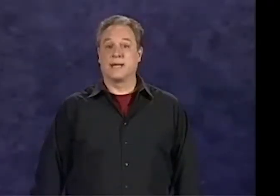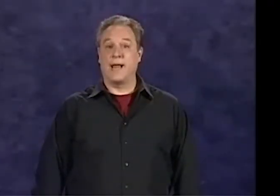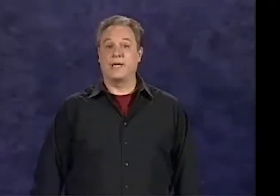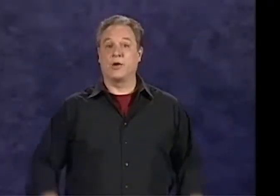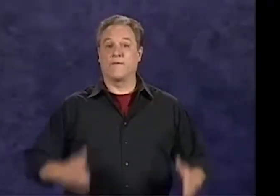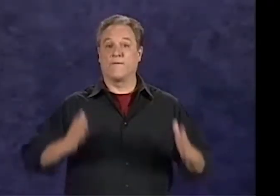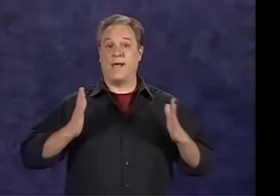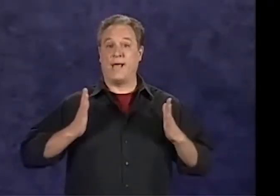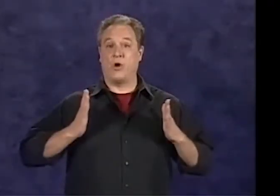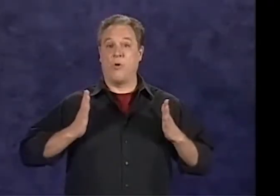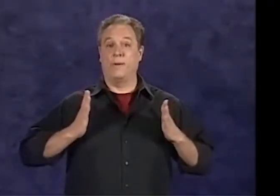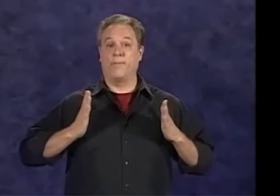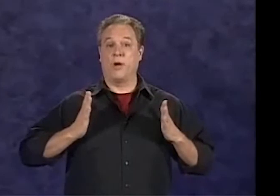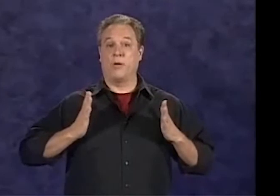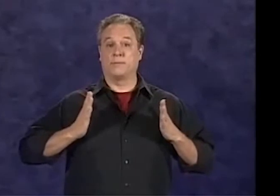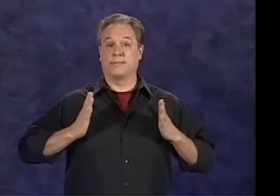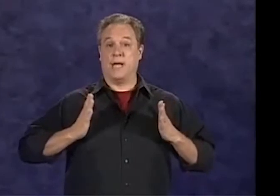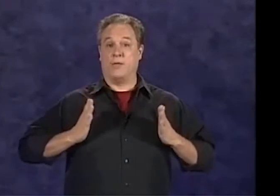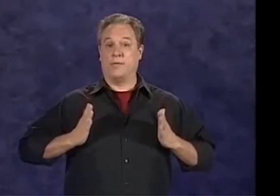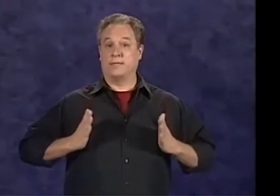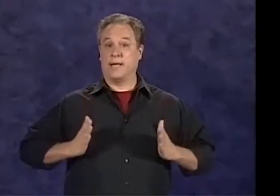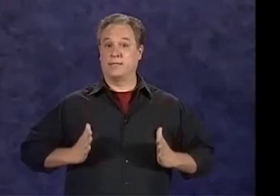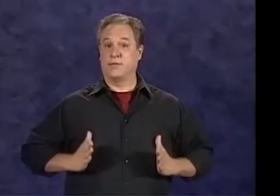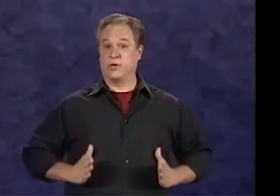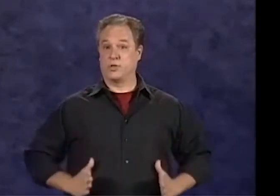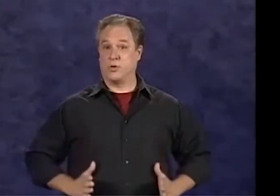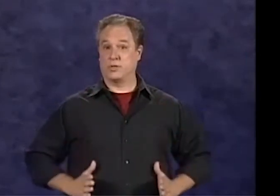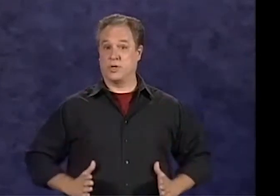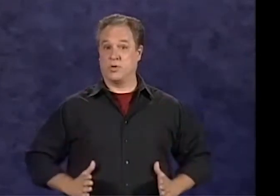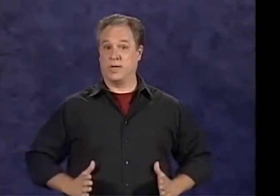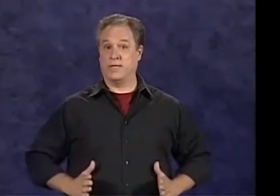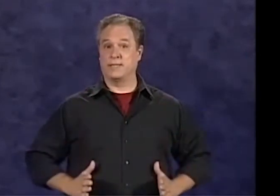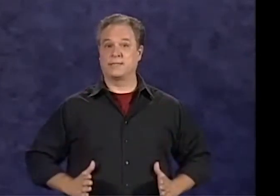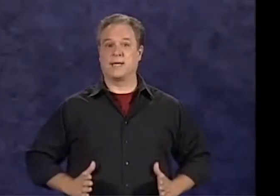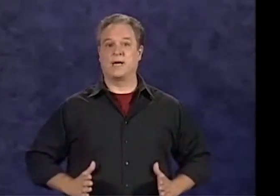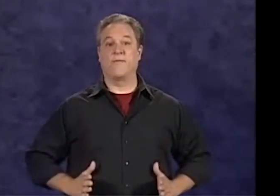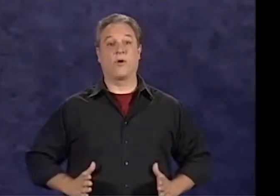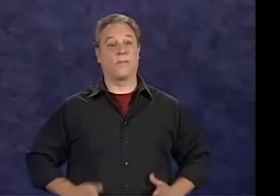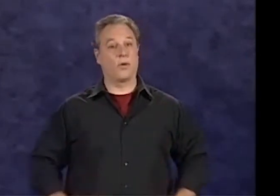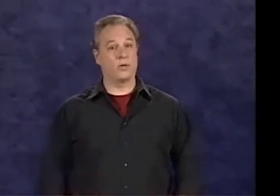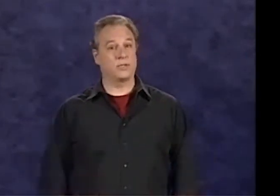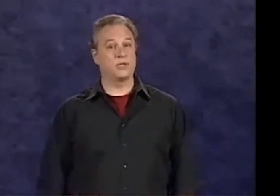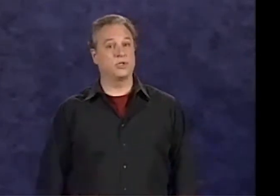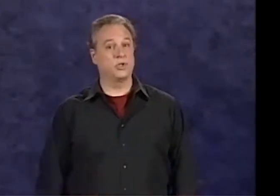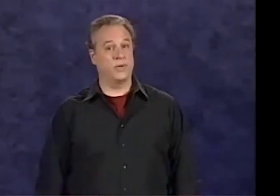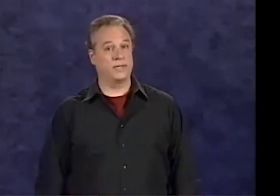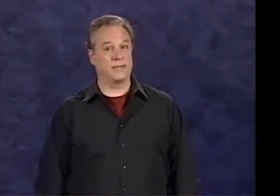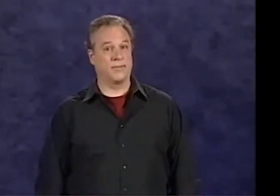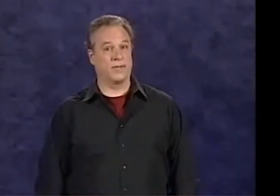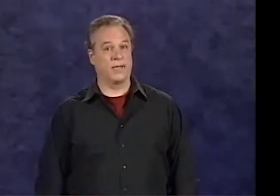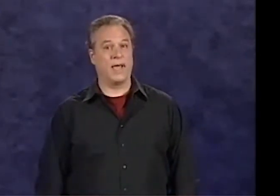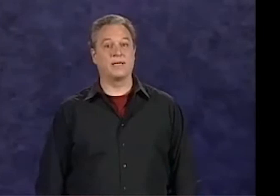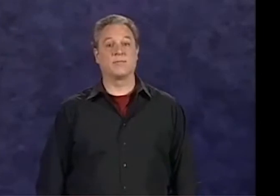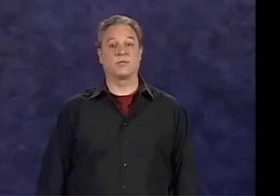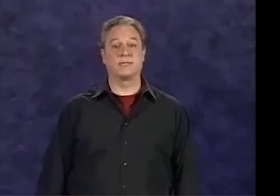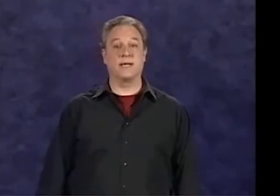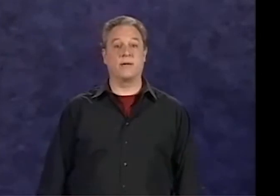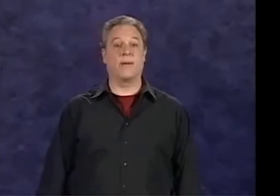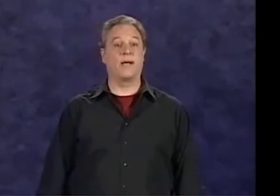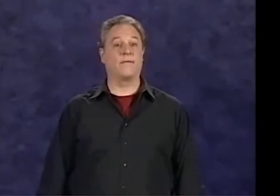Sliding your flat open palms down the sides of your torso is a sign for a person doing something and is preceded by a verb,